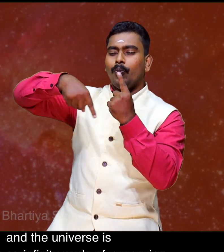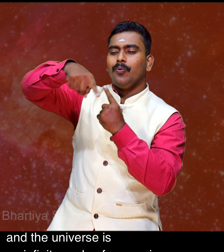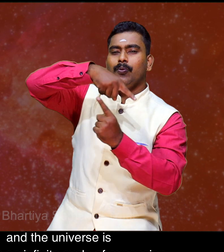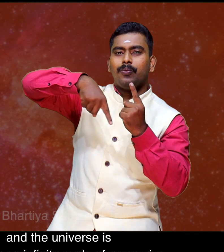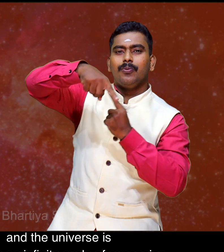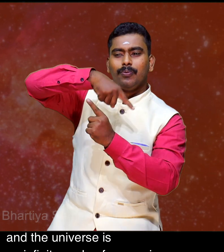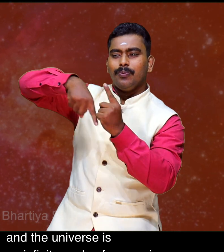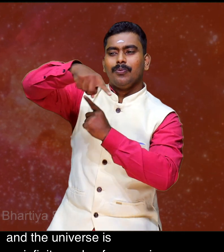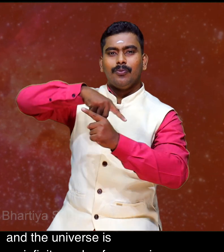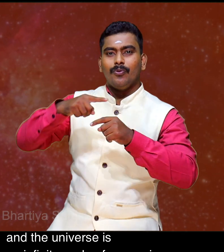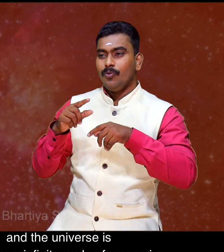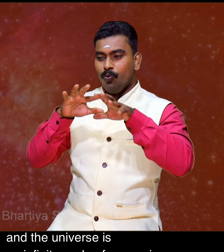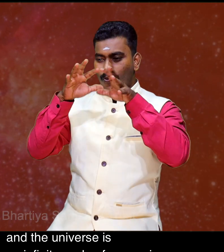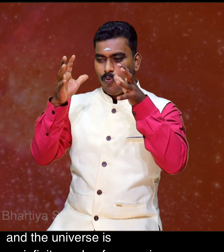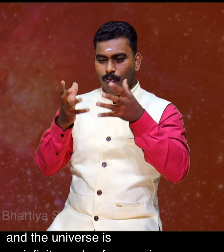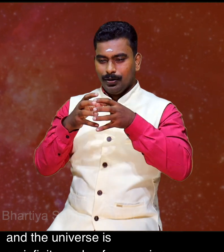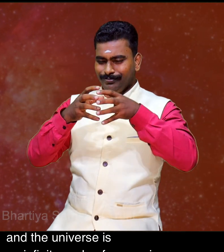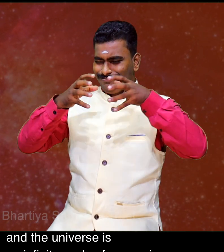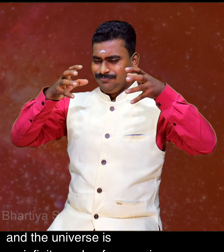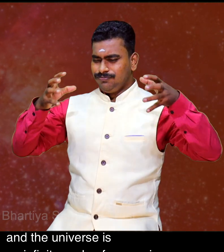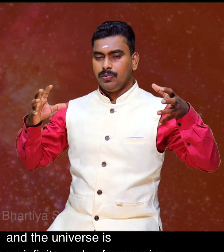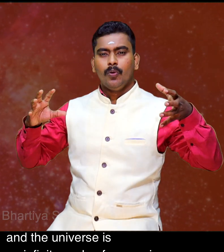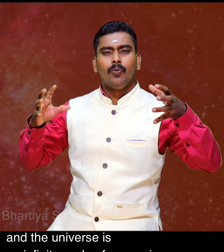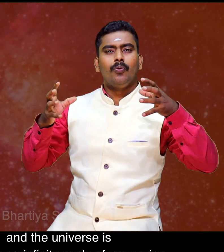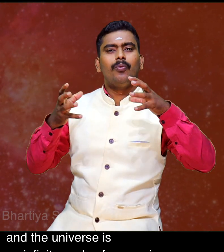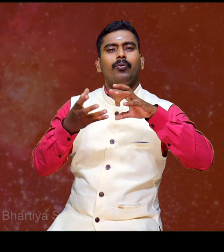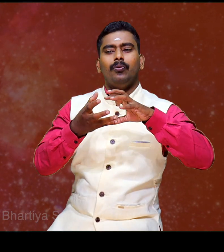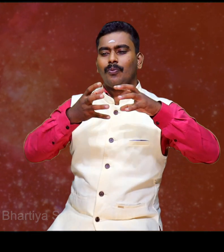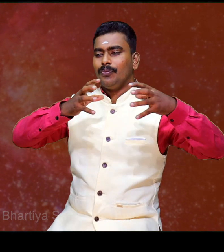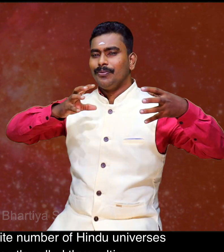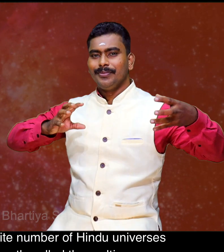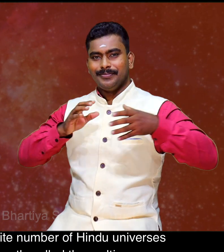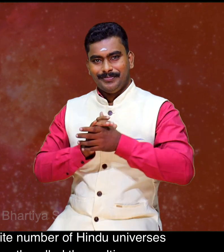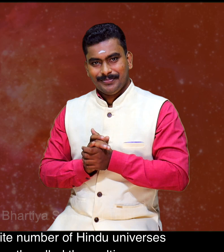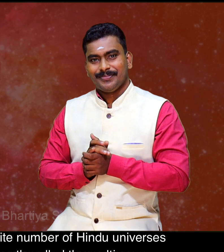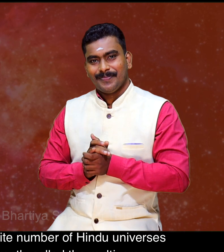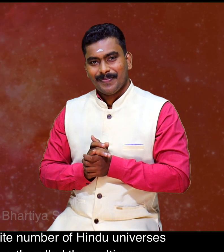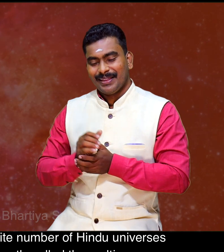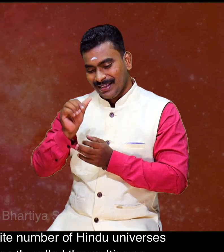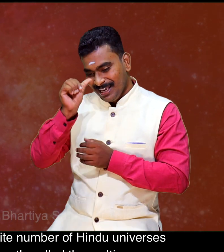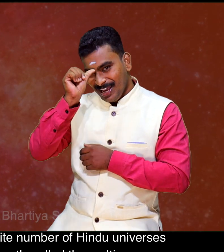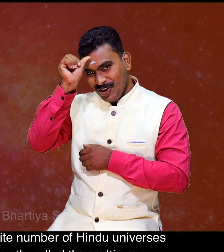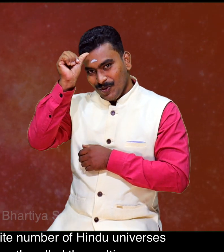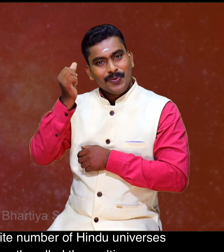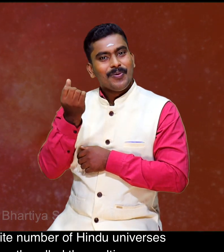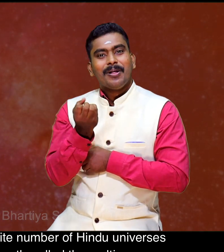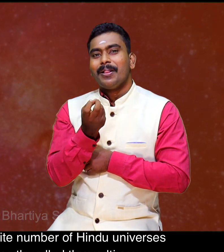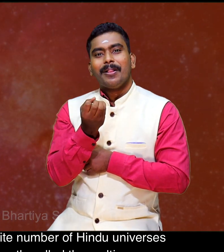in an infinite cycle of expansion and contraction. The infinite number of Hindu universes